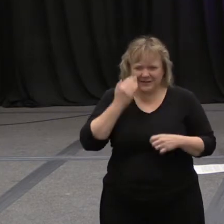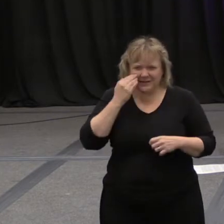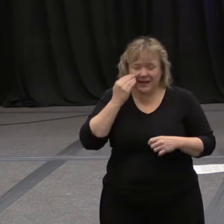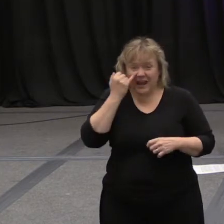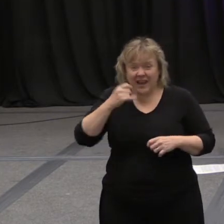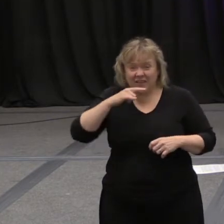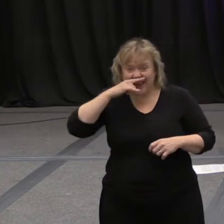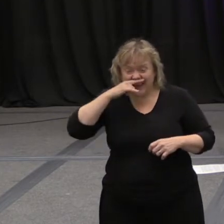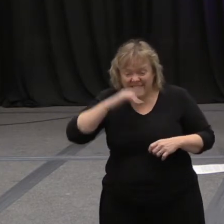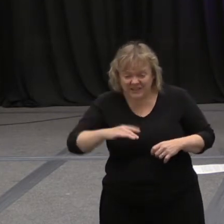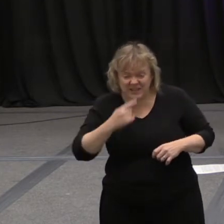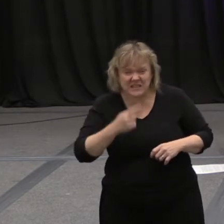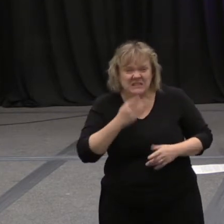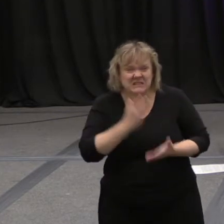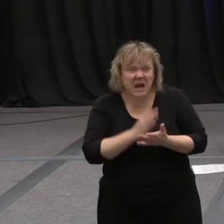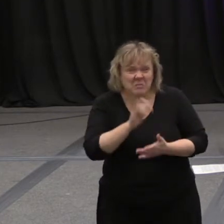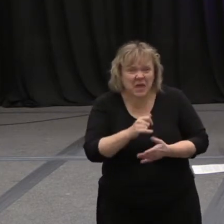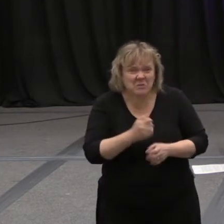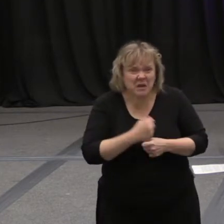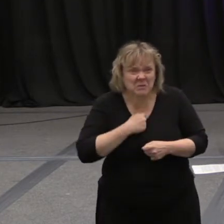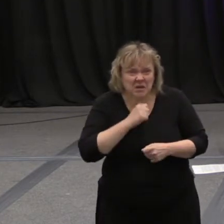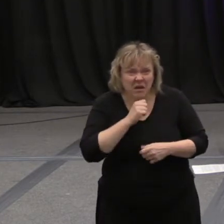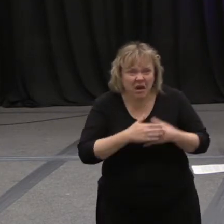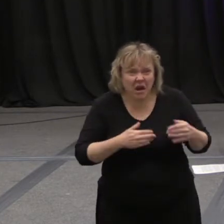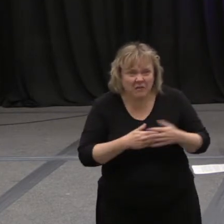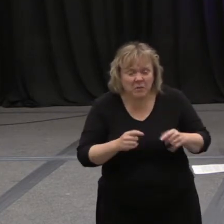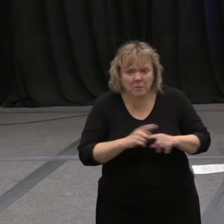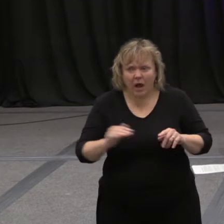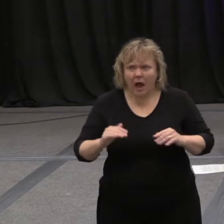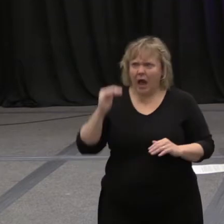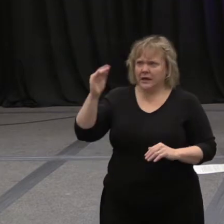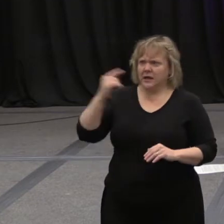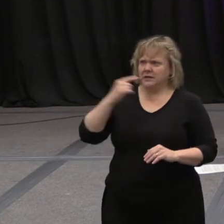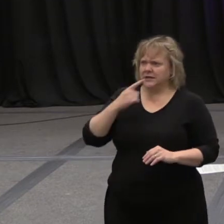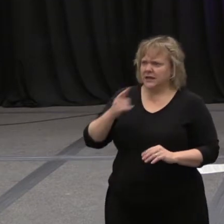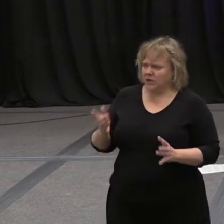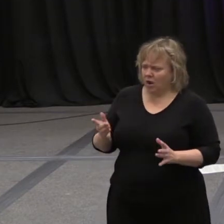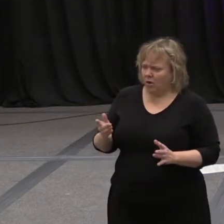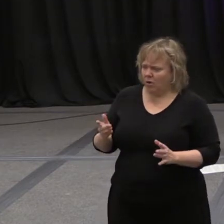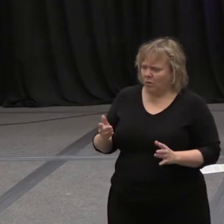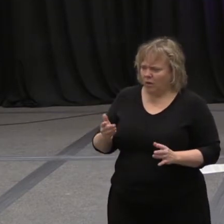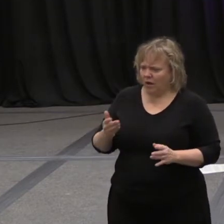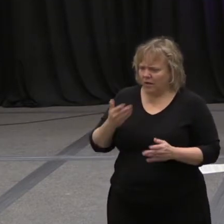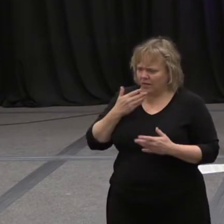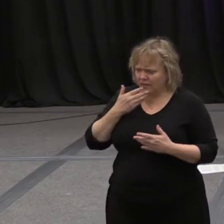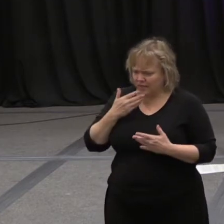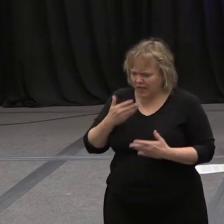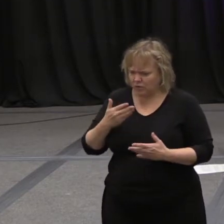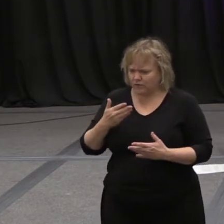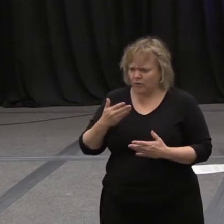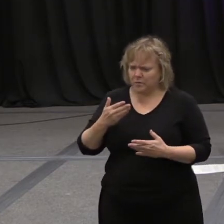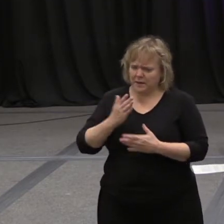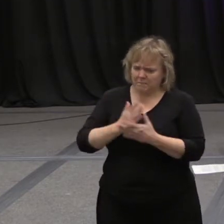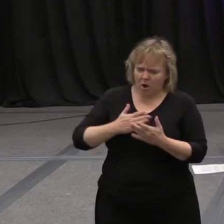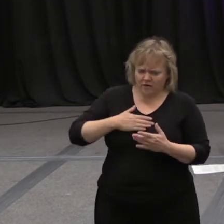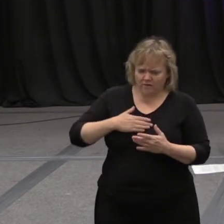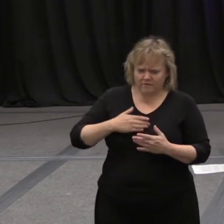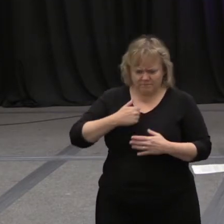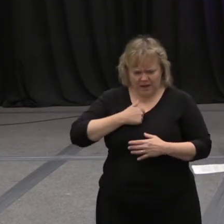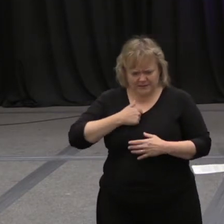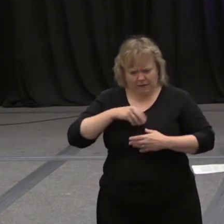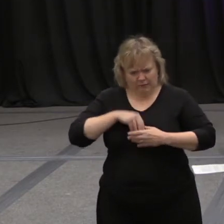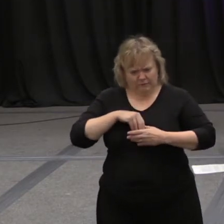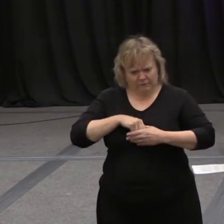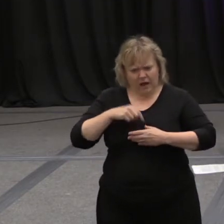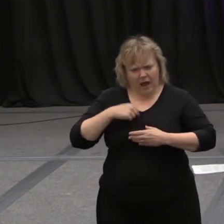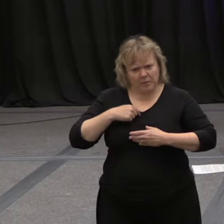you stop that, you're making me uncomfortable. Versus an adult goes, whoa, thank you for letting me see part of myself. I'm going to go work with that for a minute.